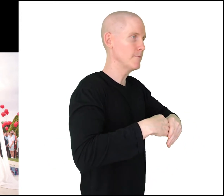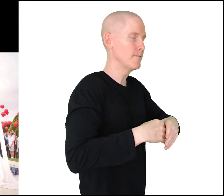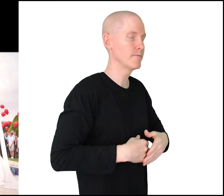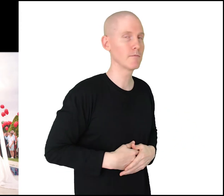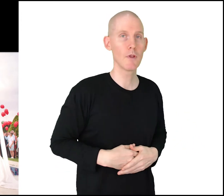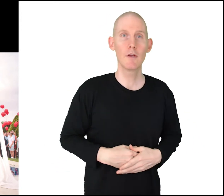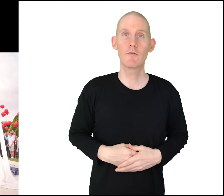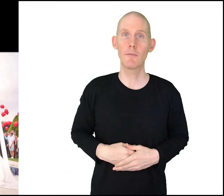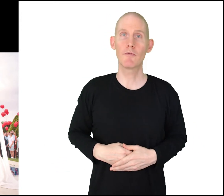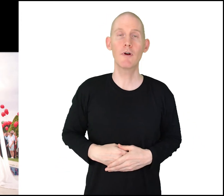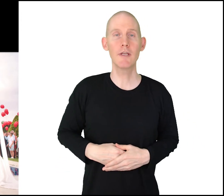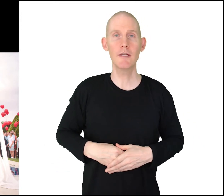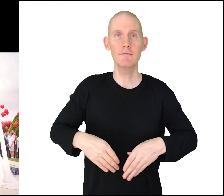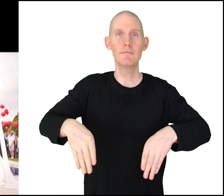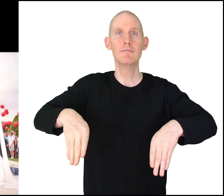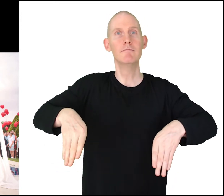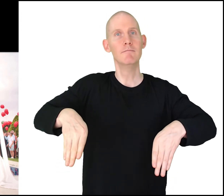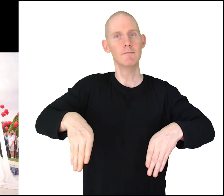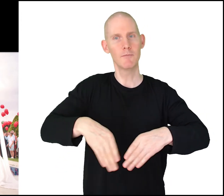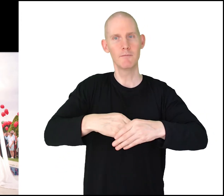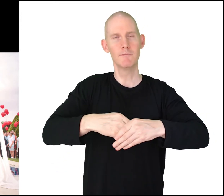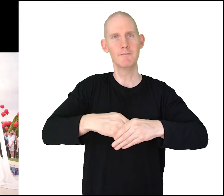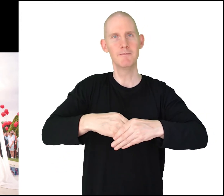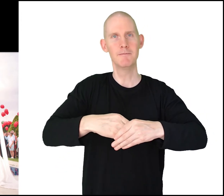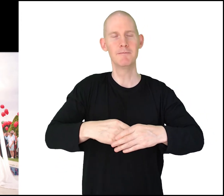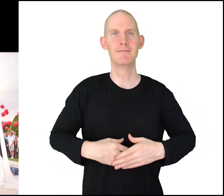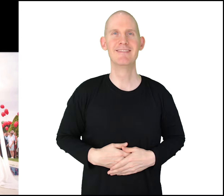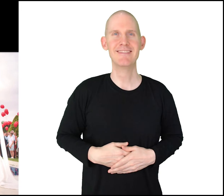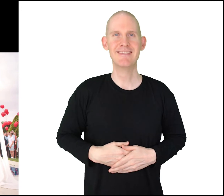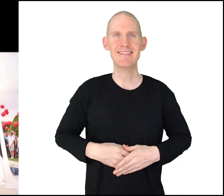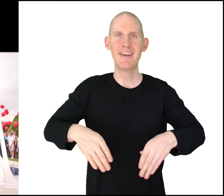Wedding. From the front again.